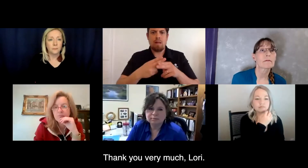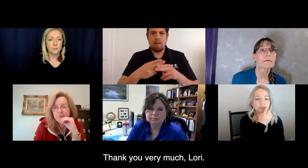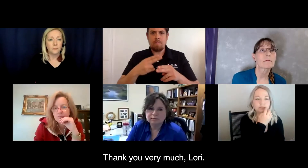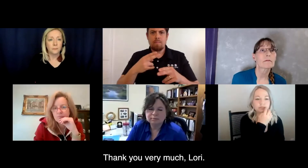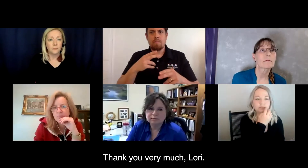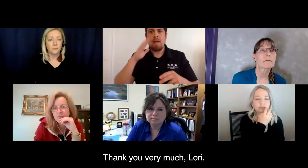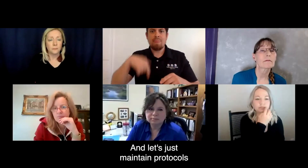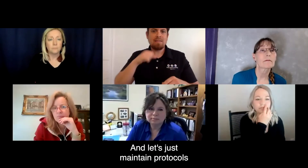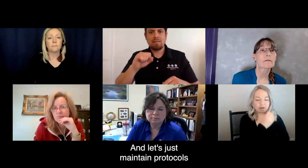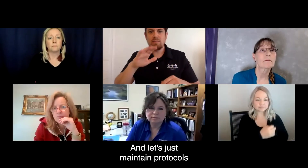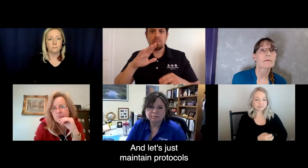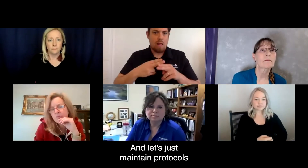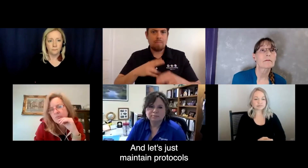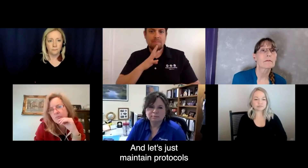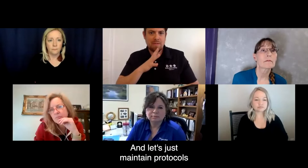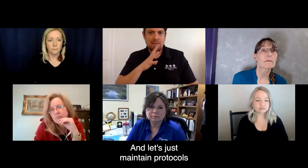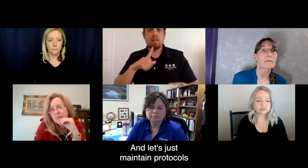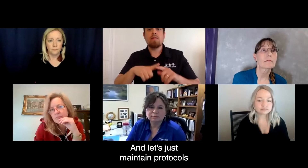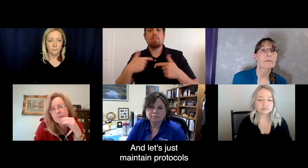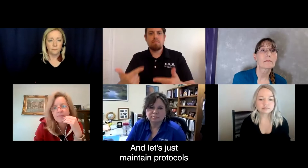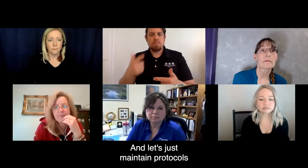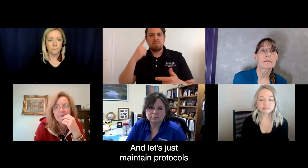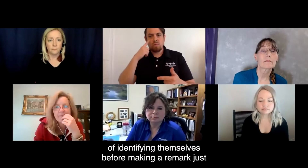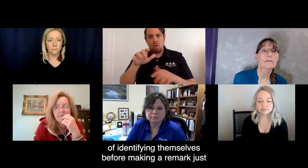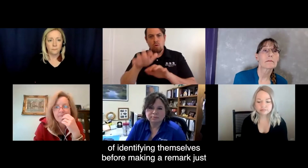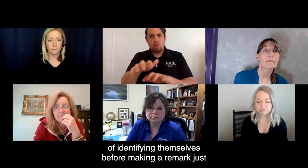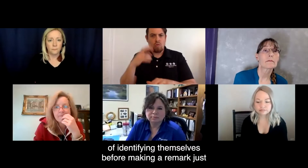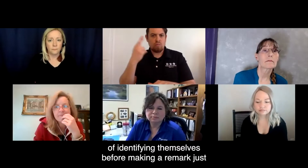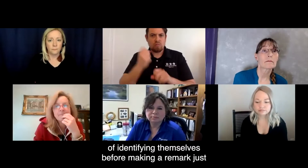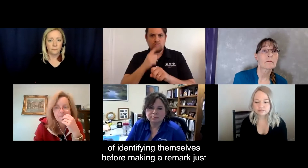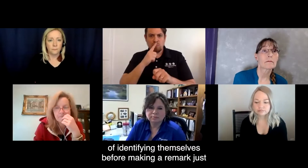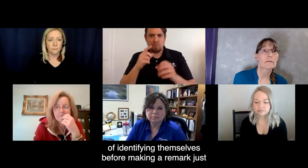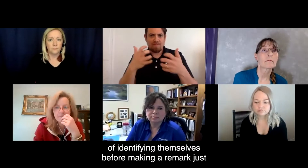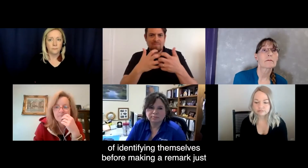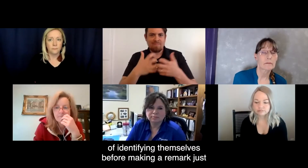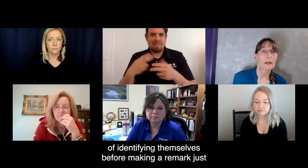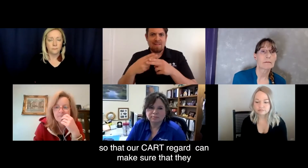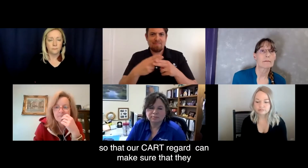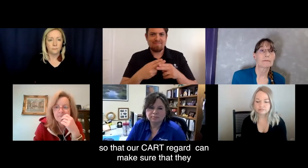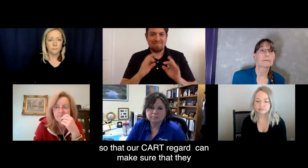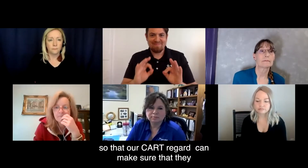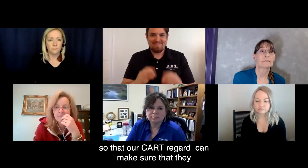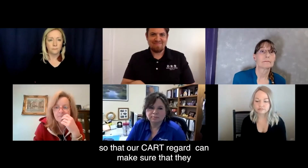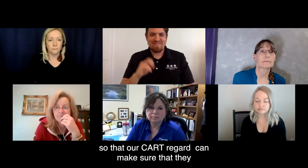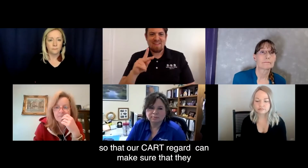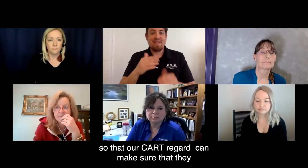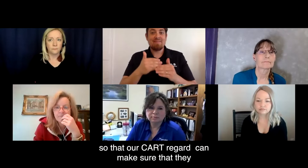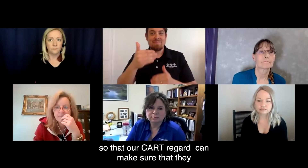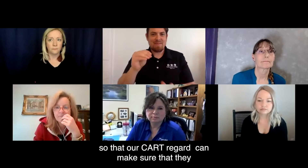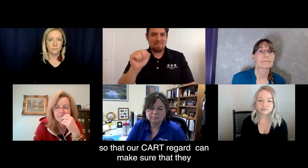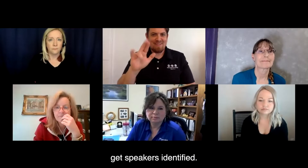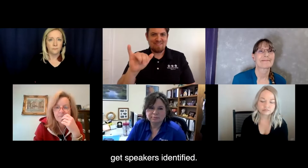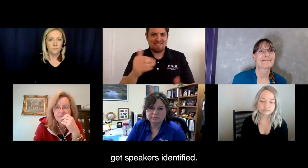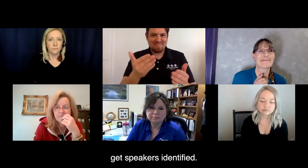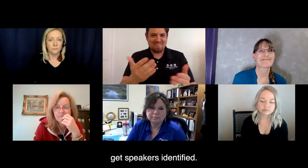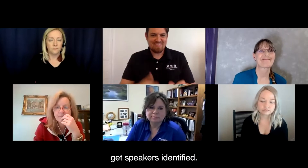Thank you very much, Lori. And let's just maintain protocols of identifying oneself before making a remark, just so that our CART record can make sure